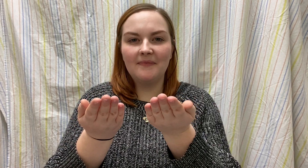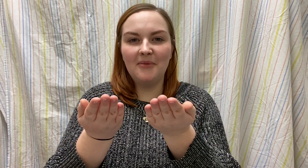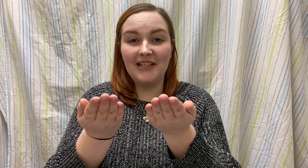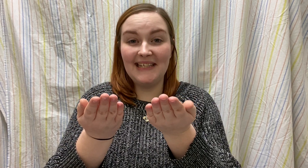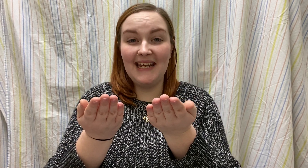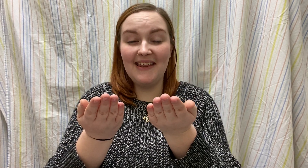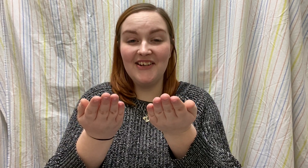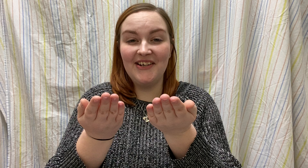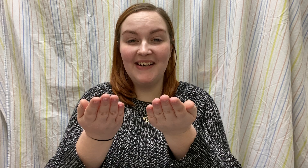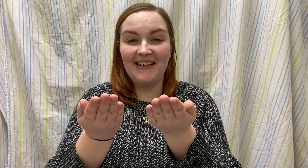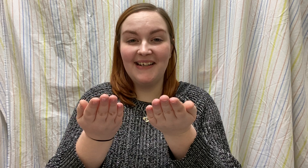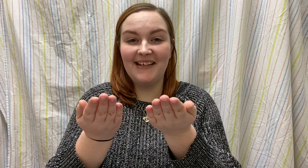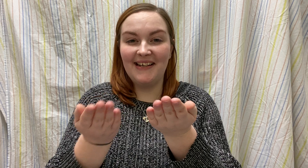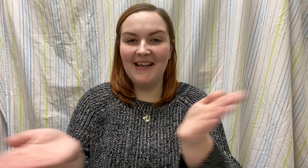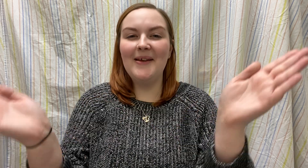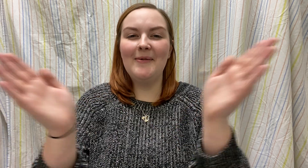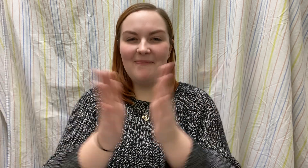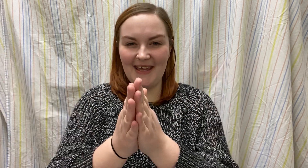Put it together, may.